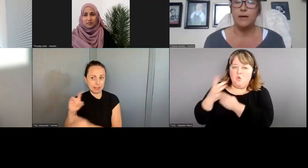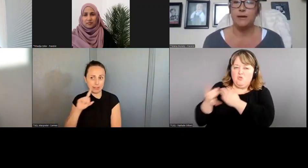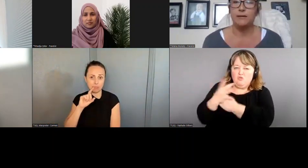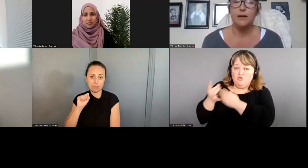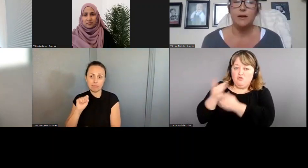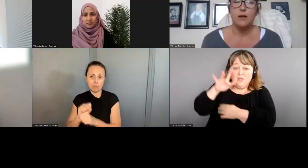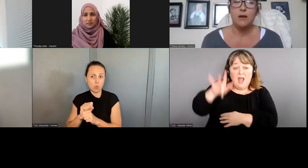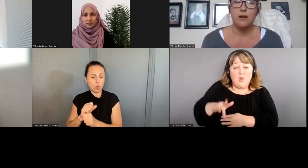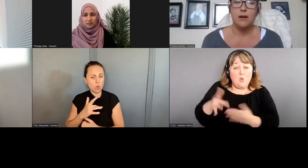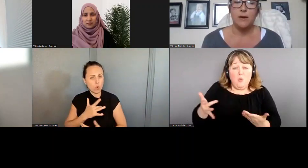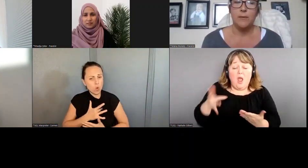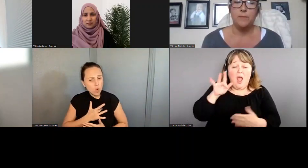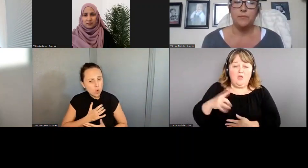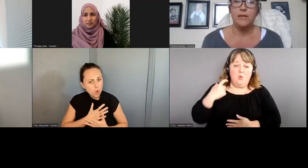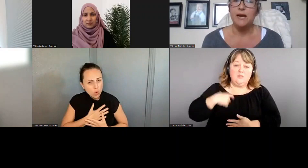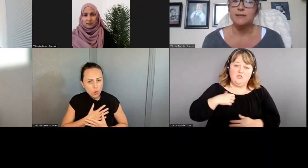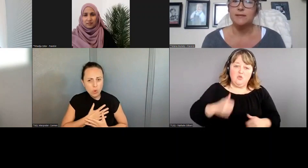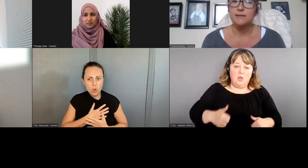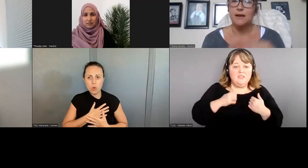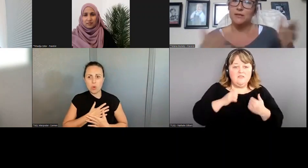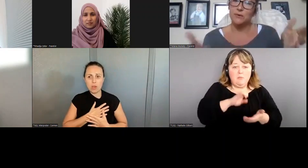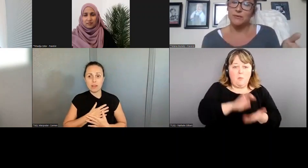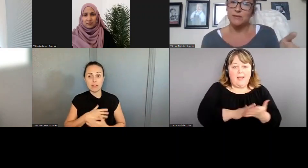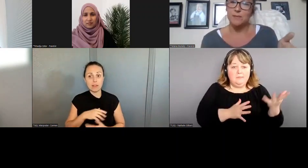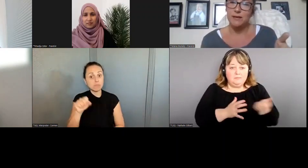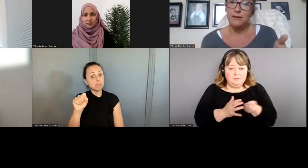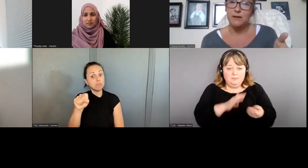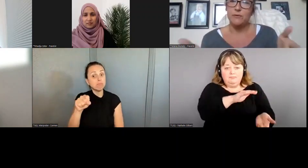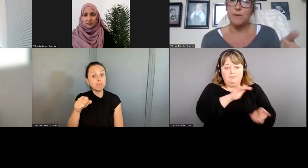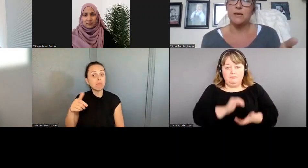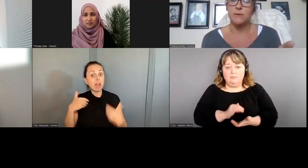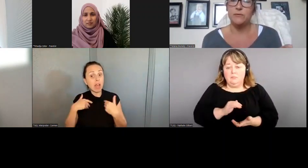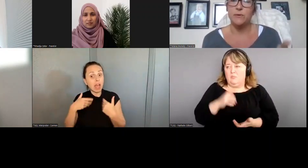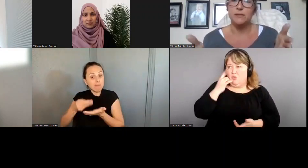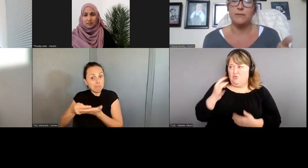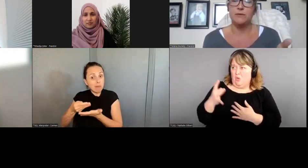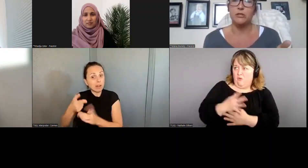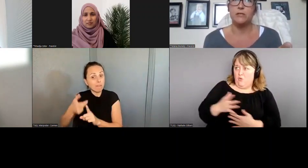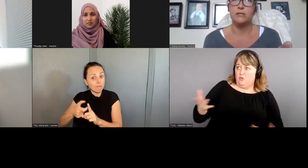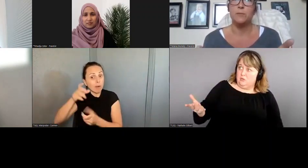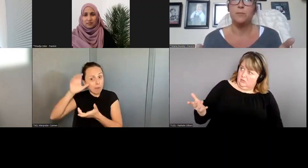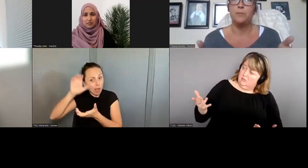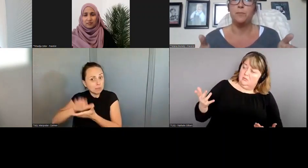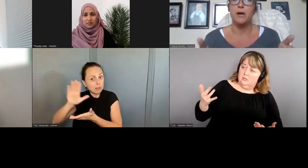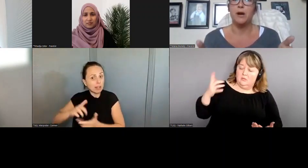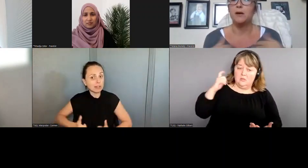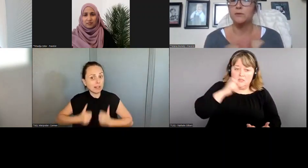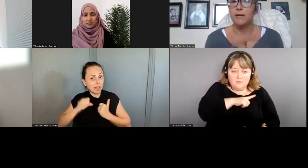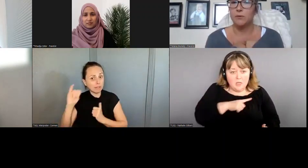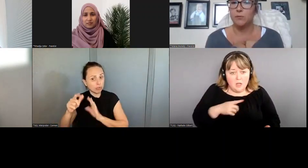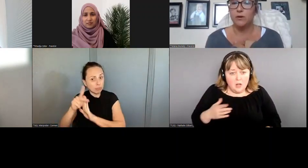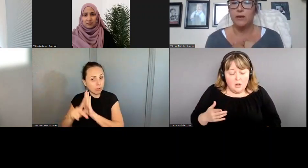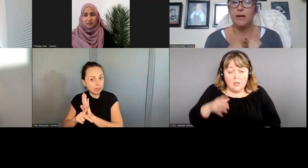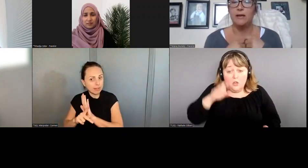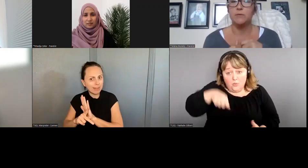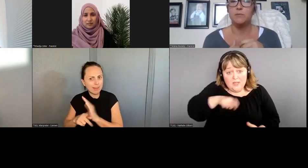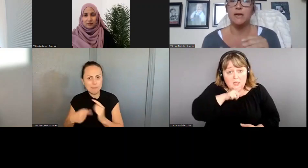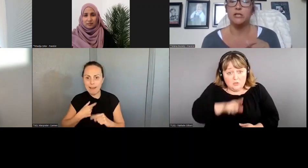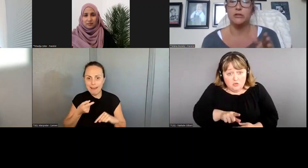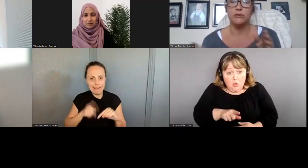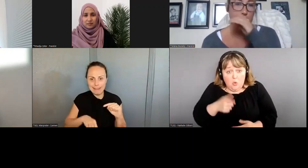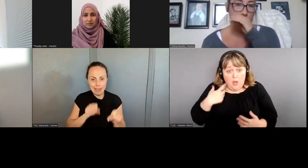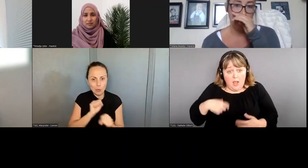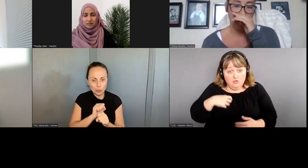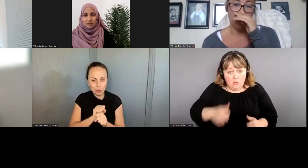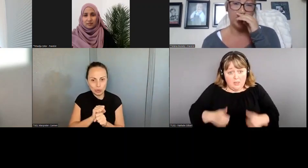very heartbreaking. Yes, I do have this money from my husband from his life insurance, but I also can't work, and